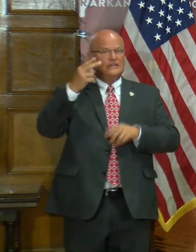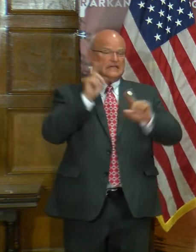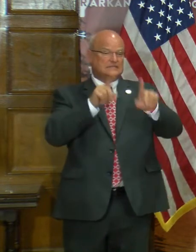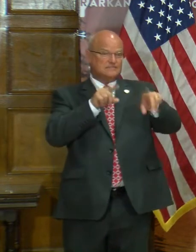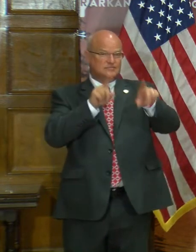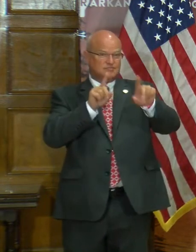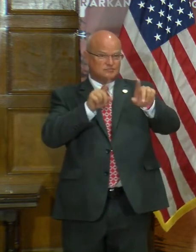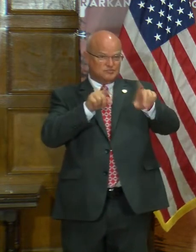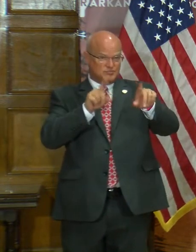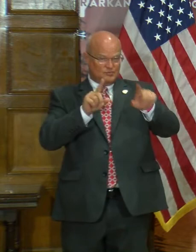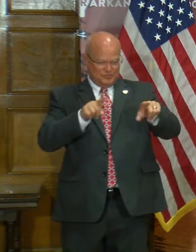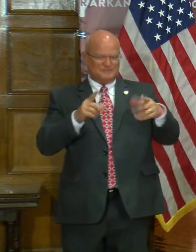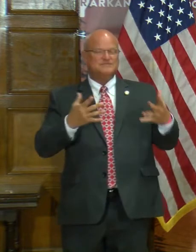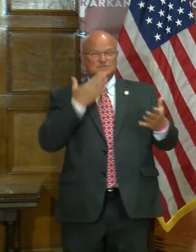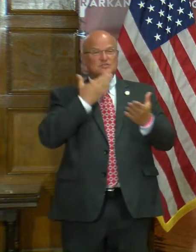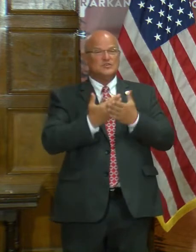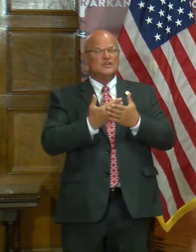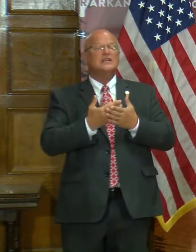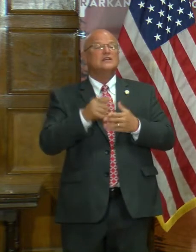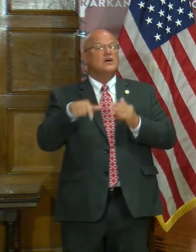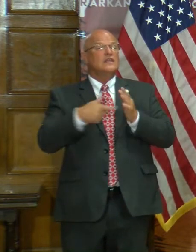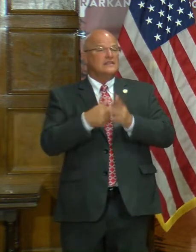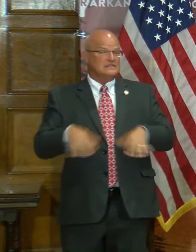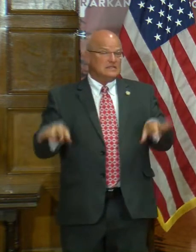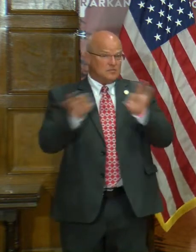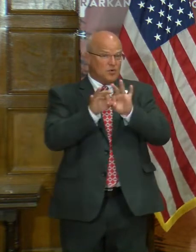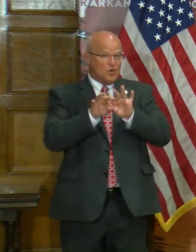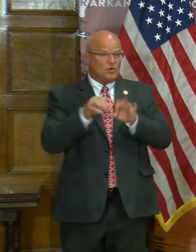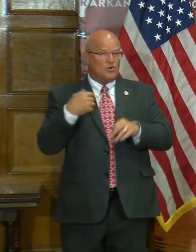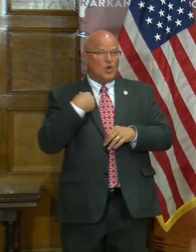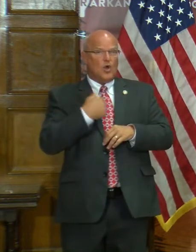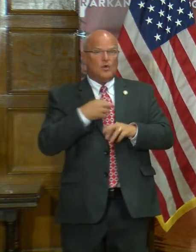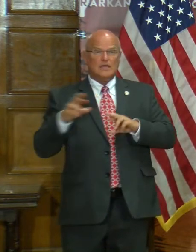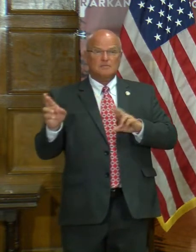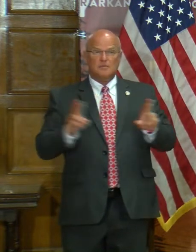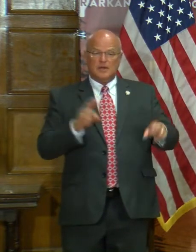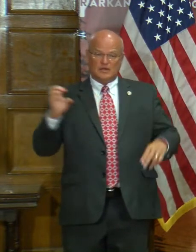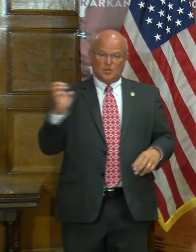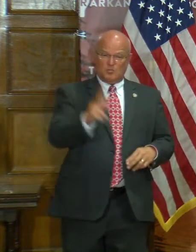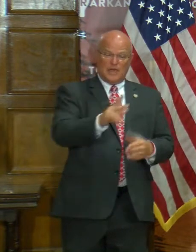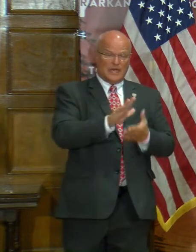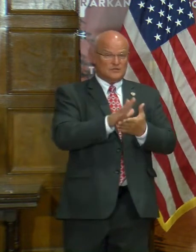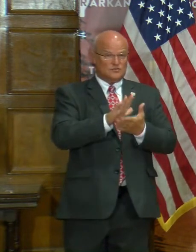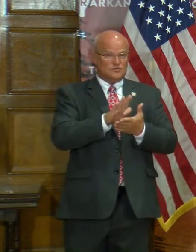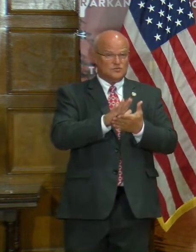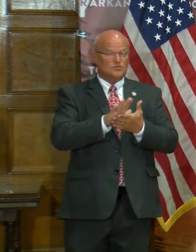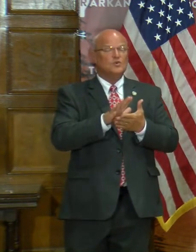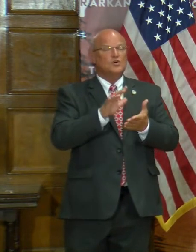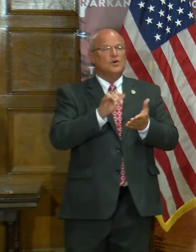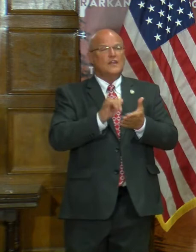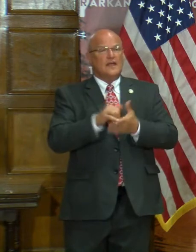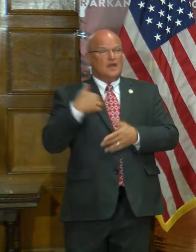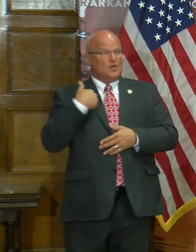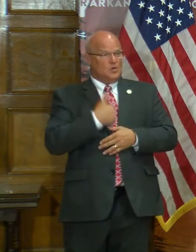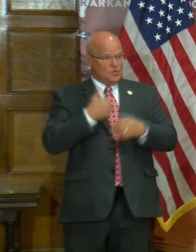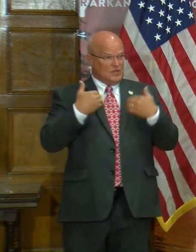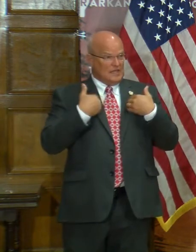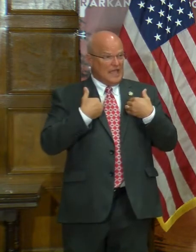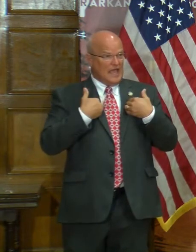attendance rates. So this is something that is very important as we get prepared to go back to school, that we have